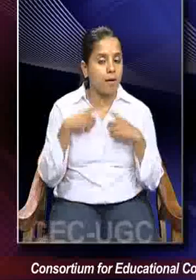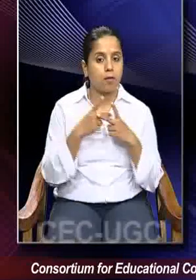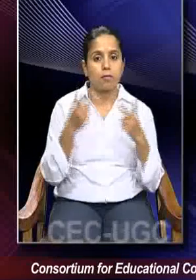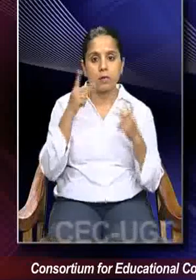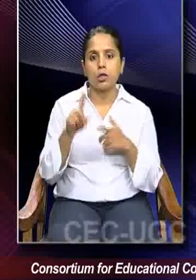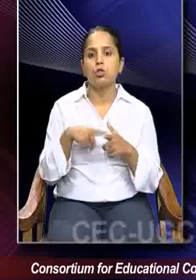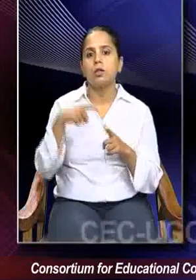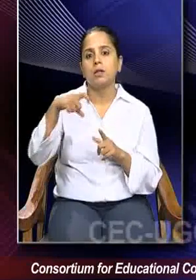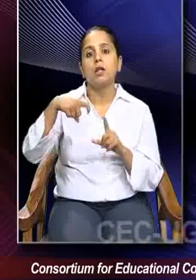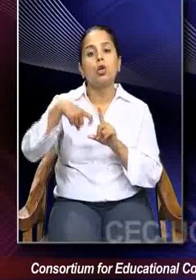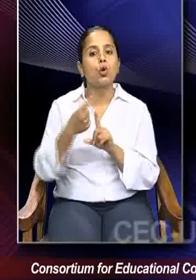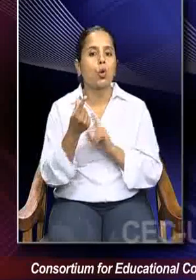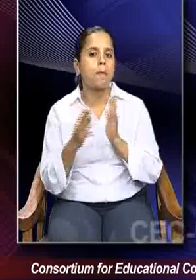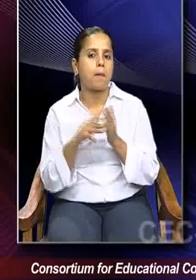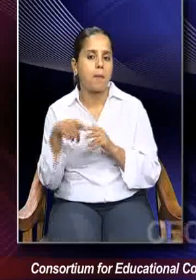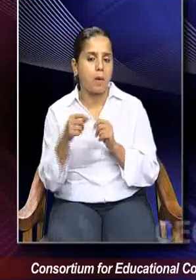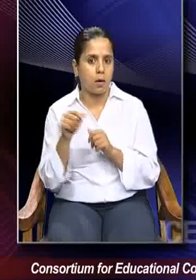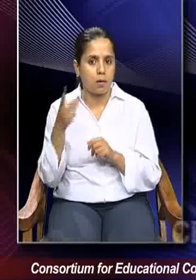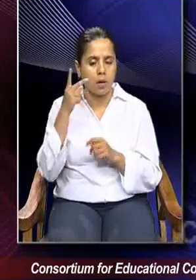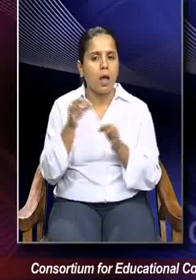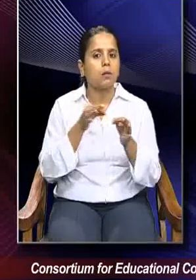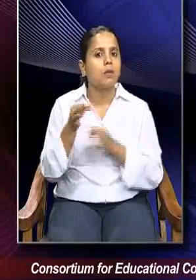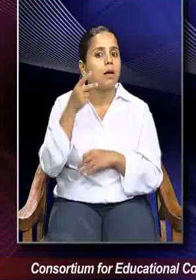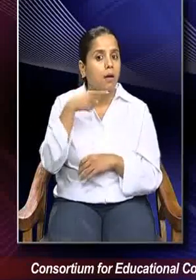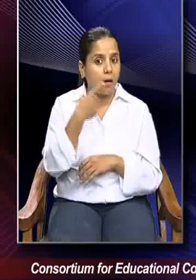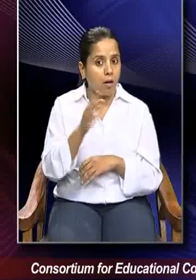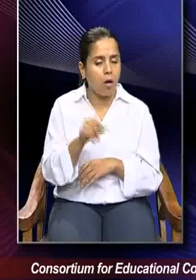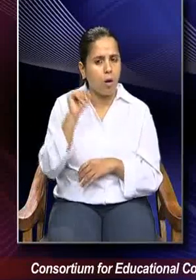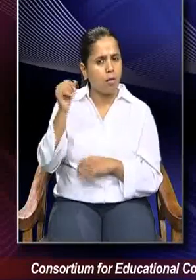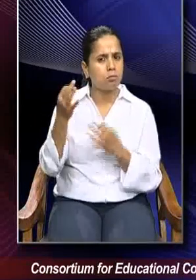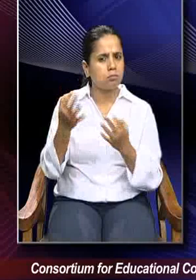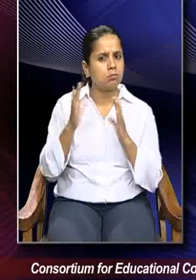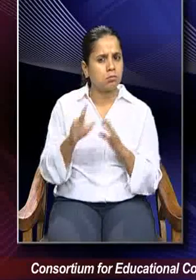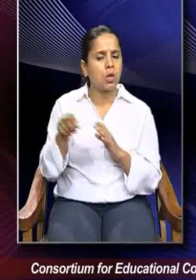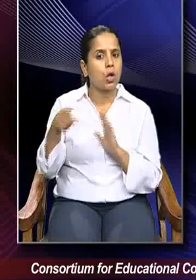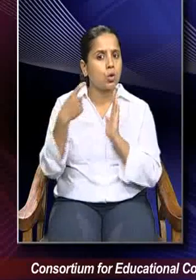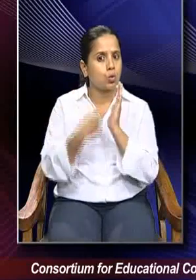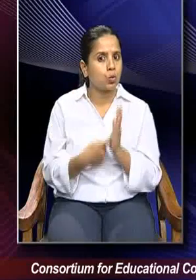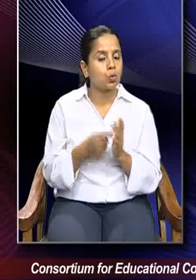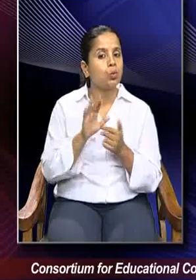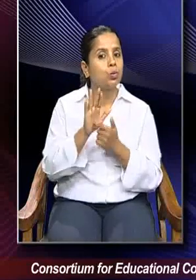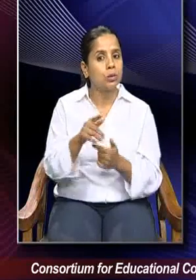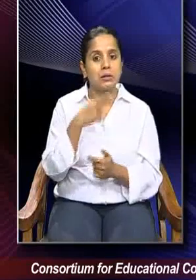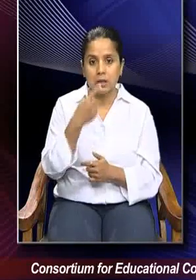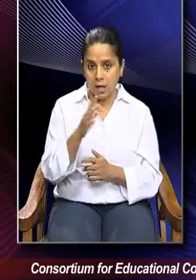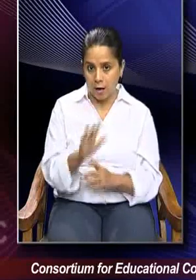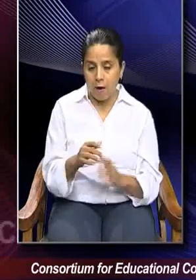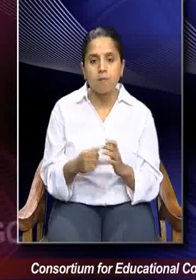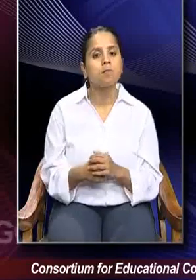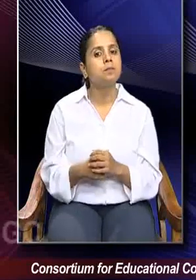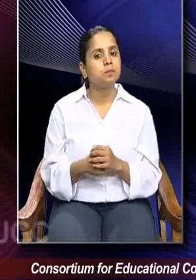J.C. Kumarappa's notion explains that, his remarkable principle explains that